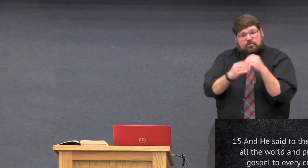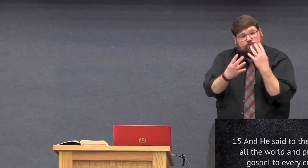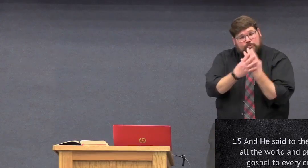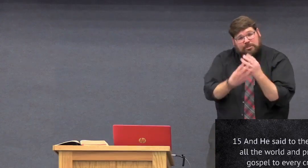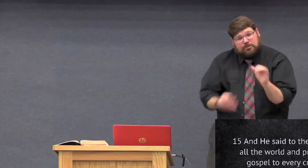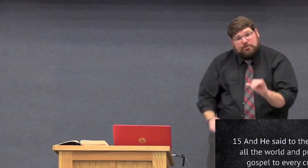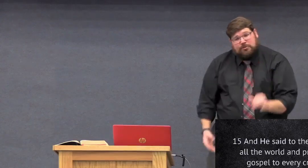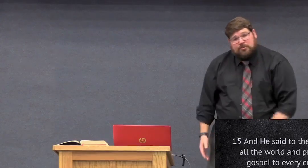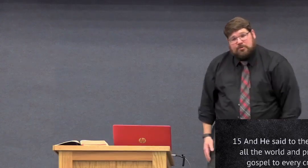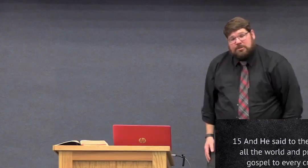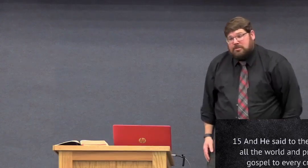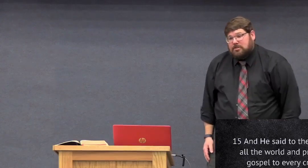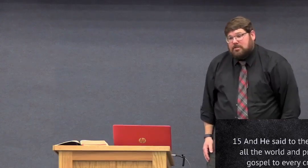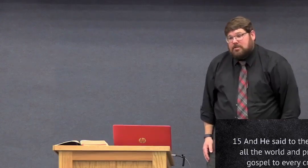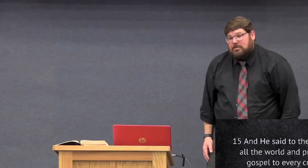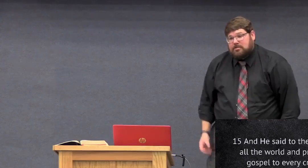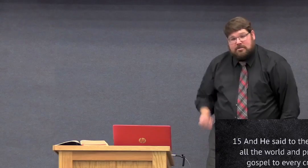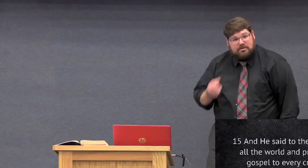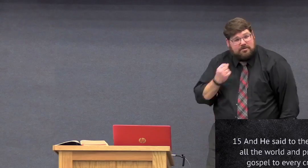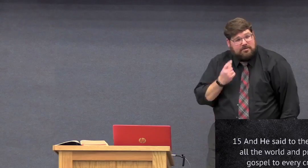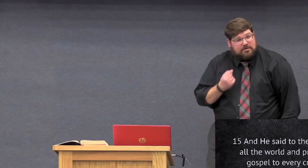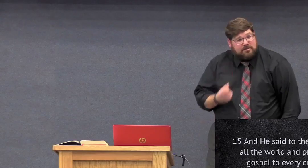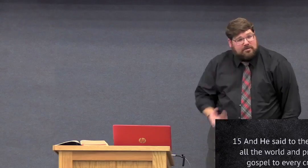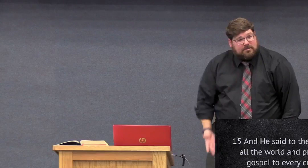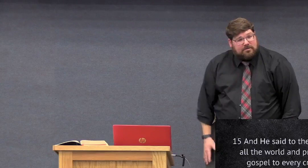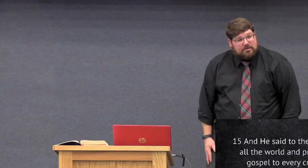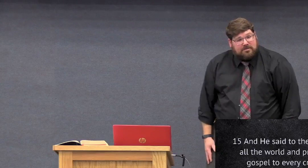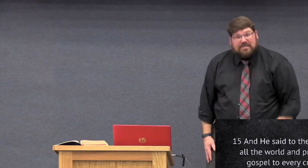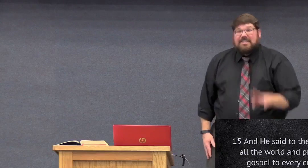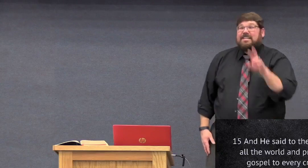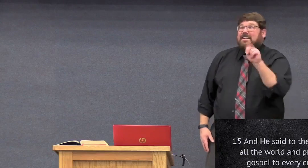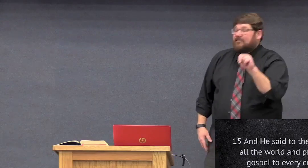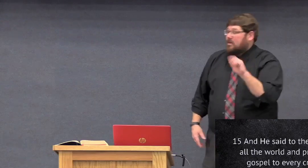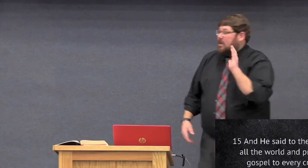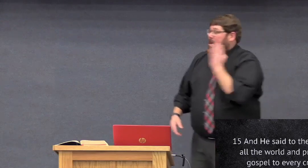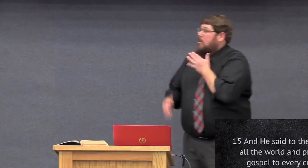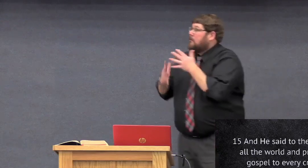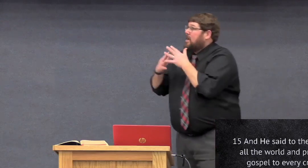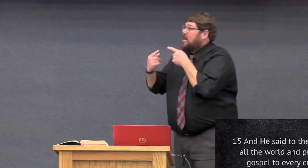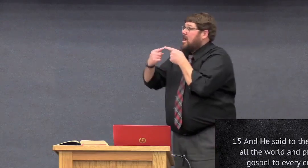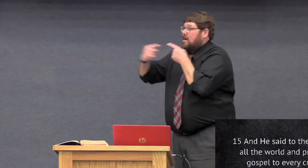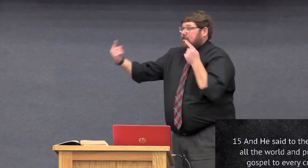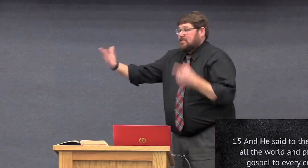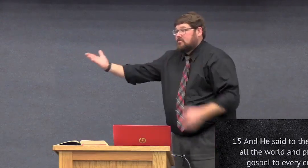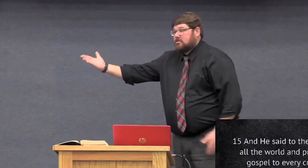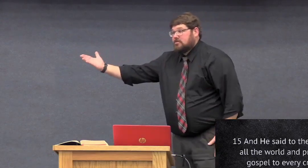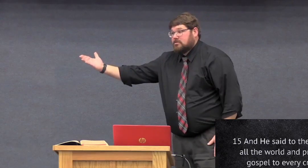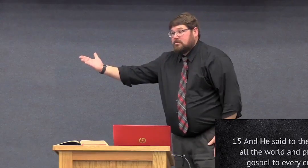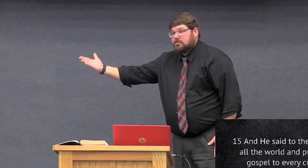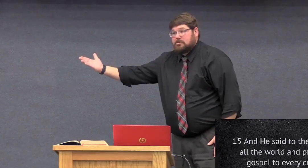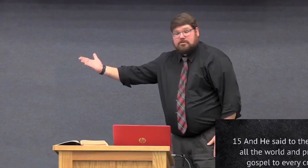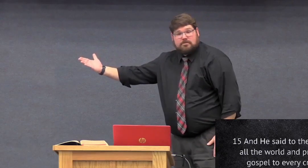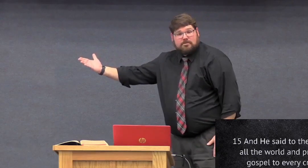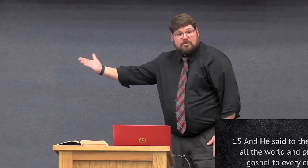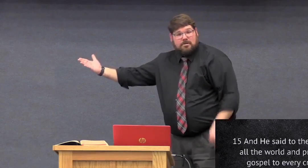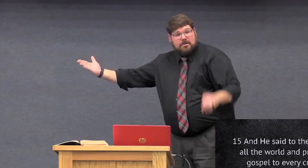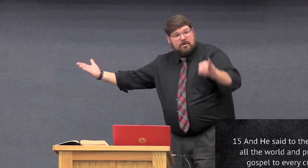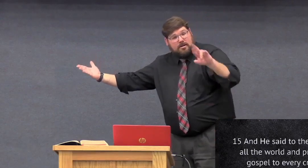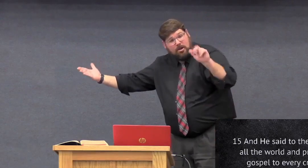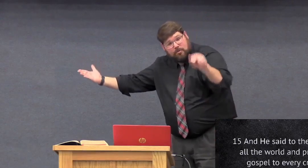every person needs Jesus, even those who are in jail, right? Even our enemies